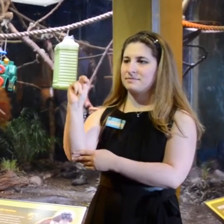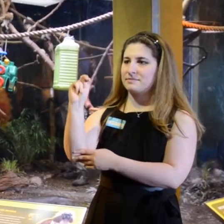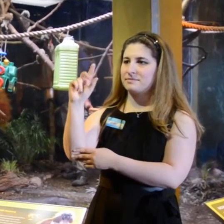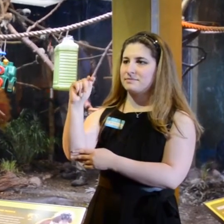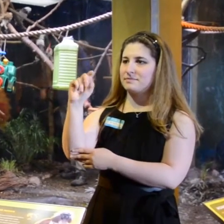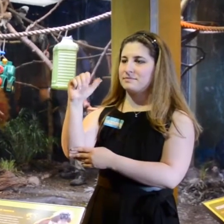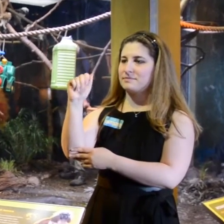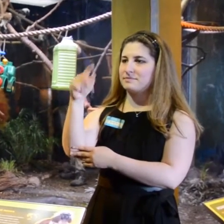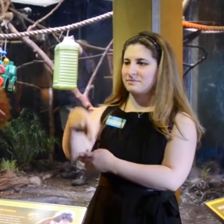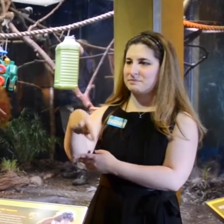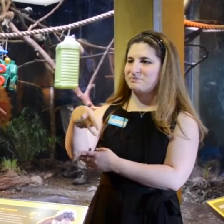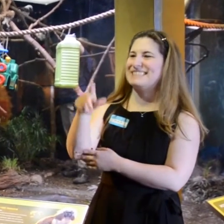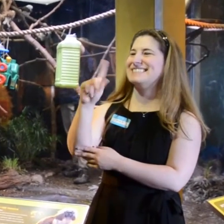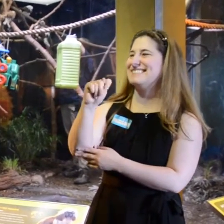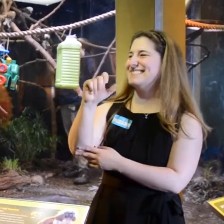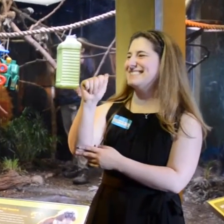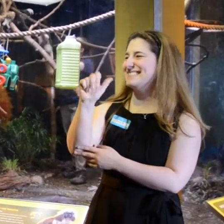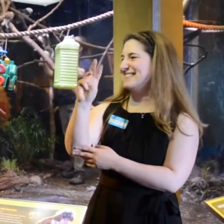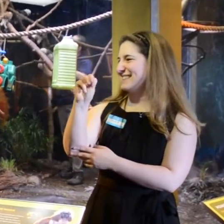language. It's a long word.